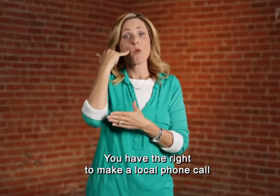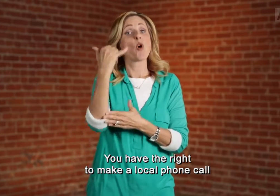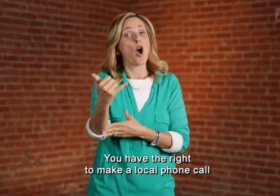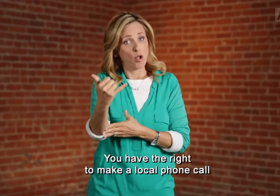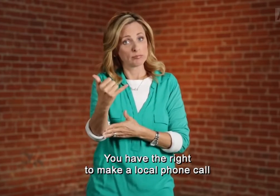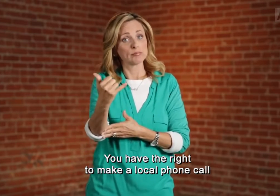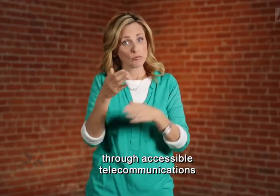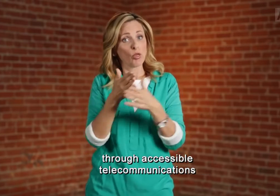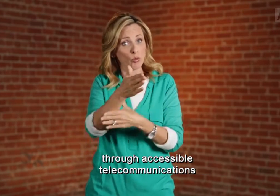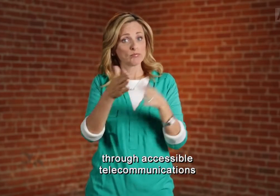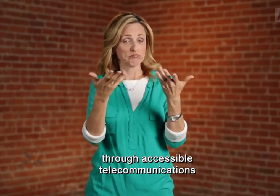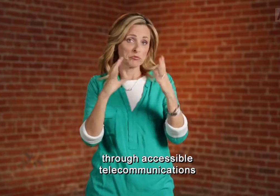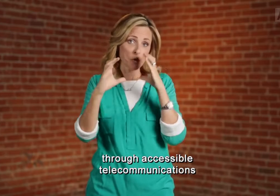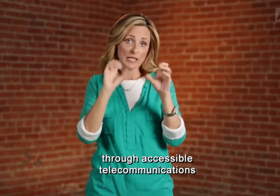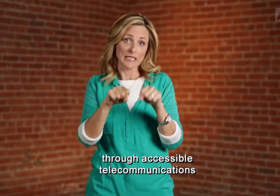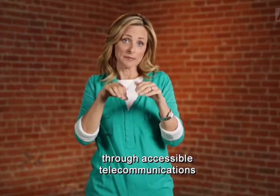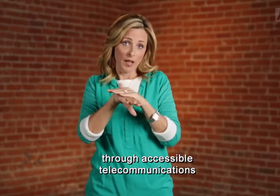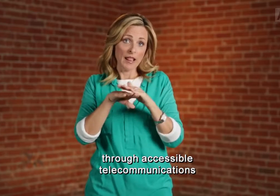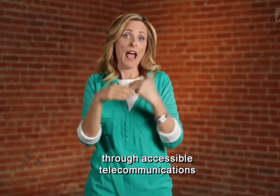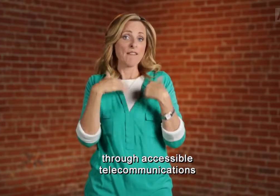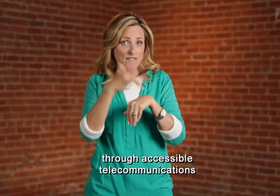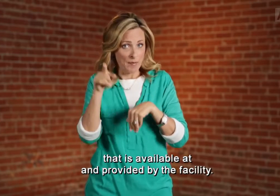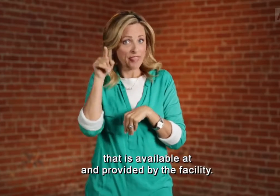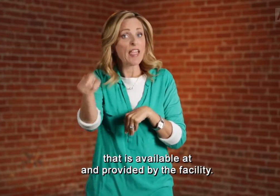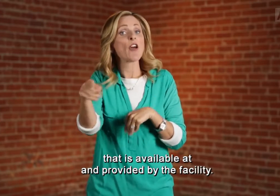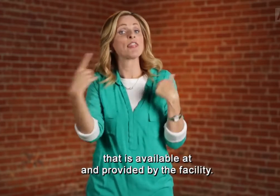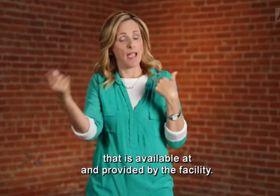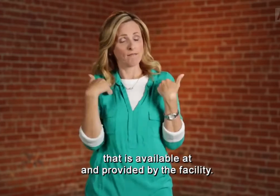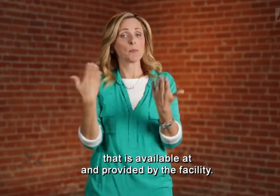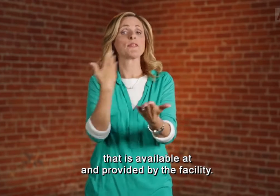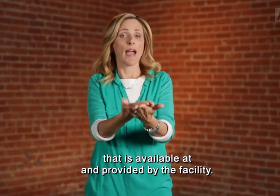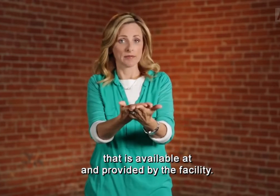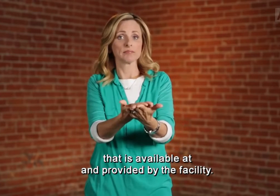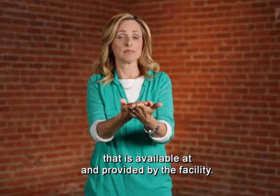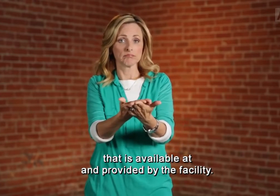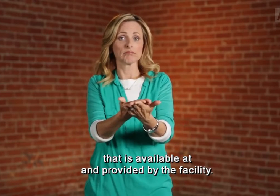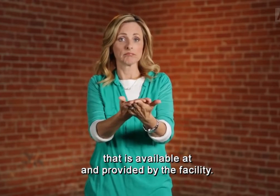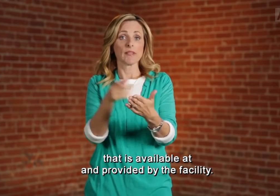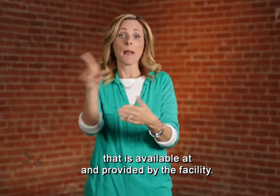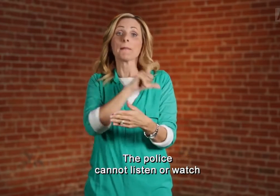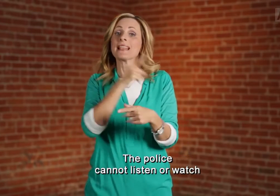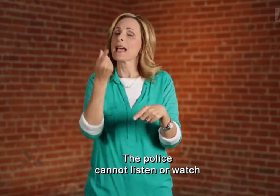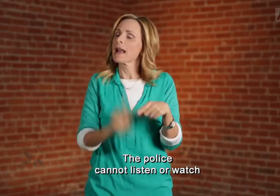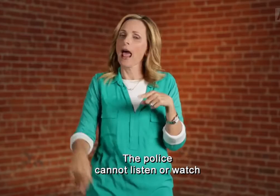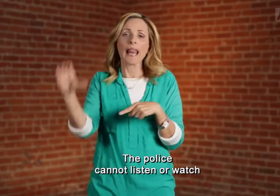right to make a local phone call through accessible telecommunications that is available at and provided by the facility. The